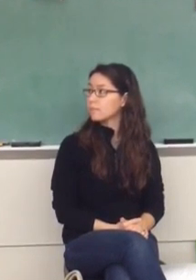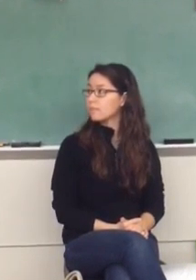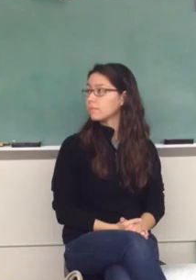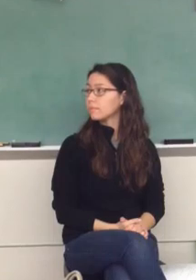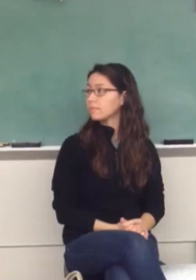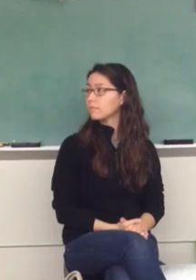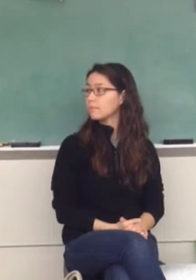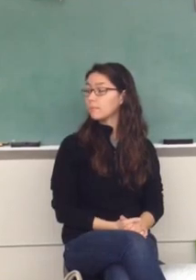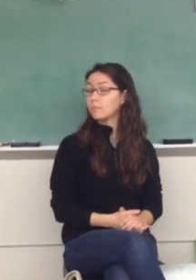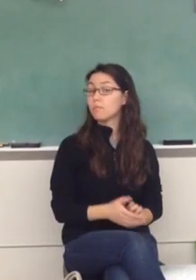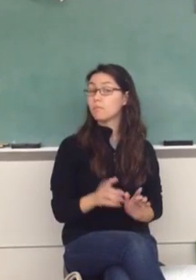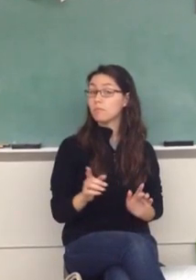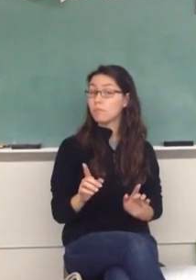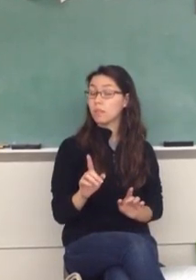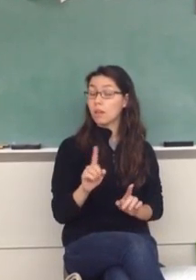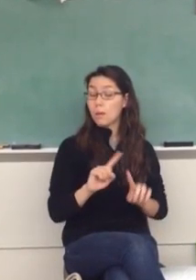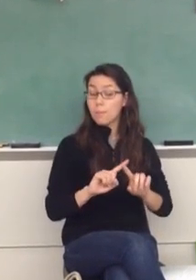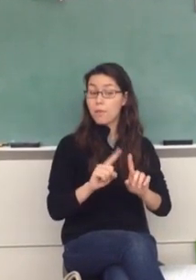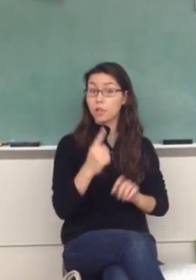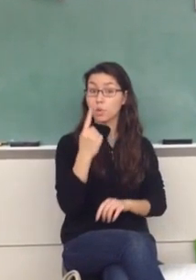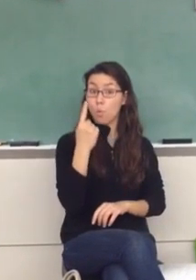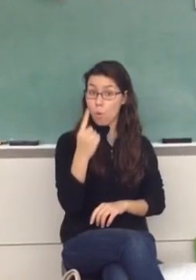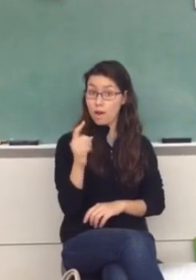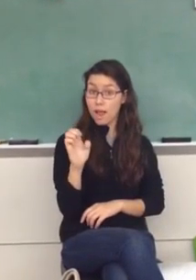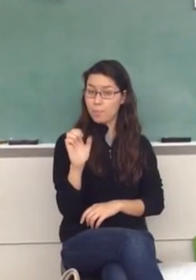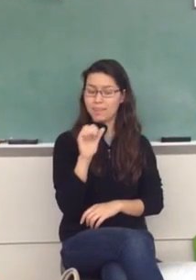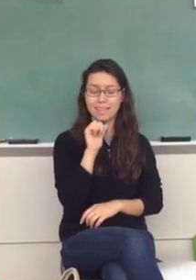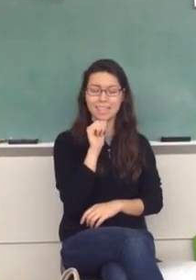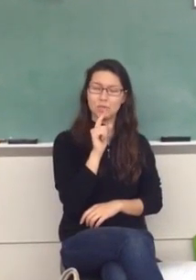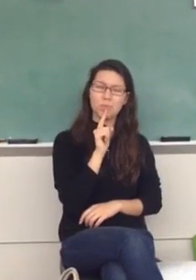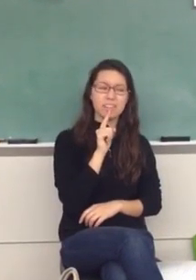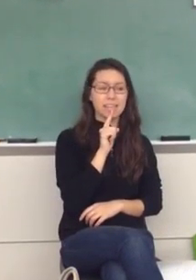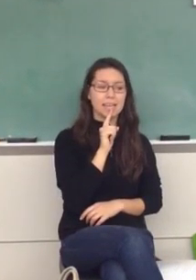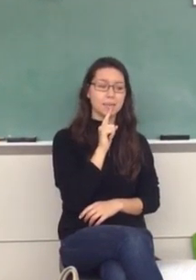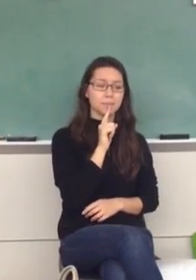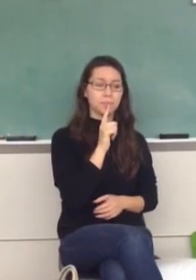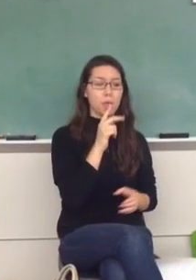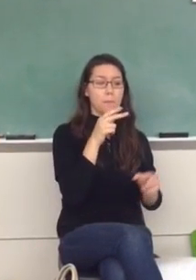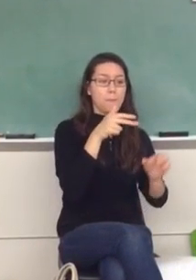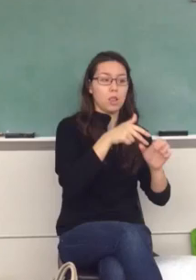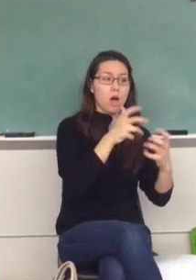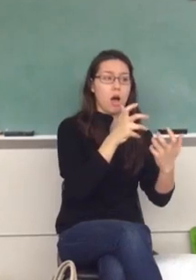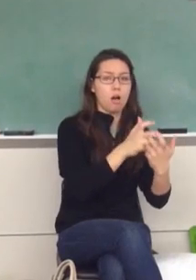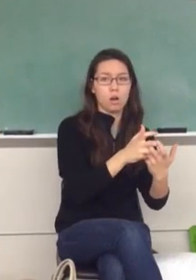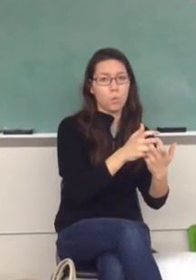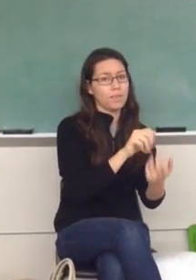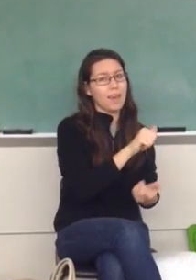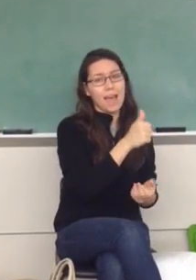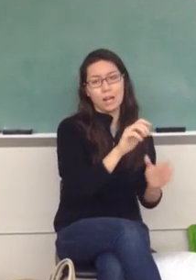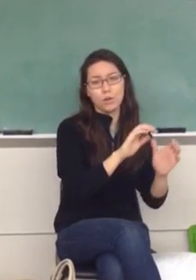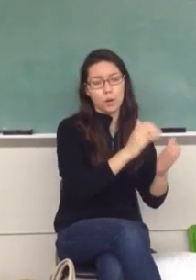Now there's one element that doesn't really belong in any group, which I will talk about later. Any